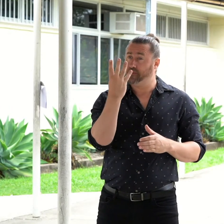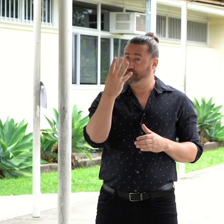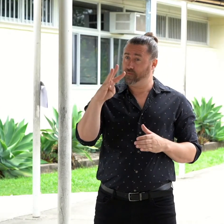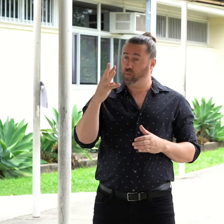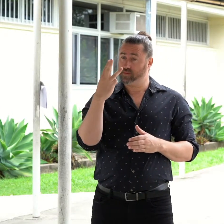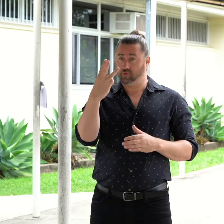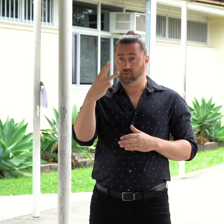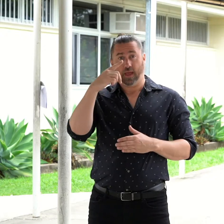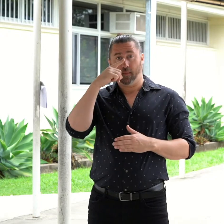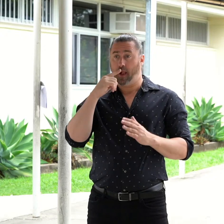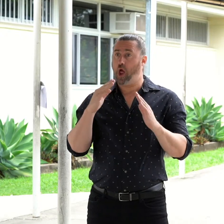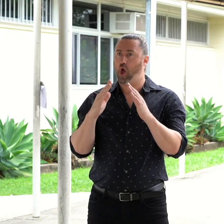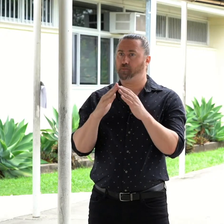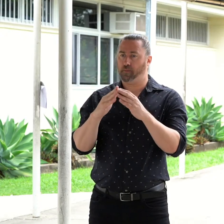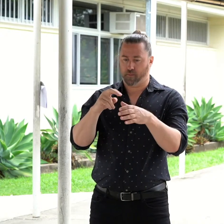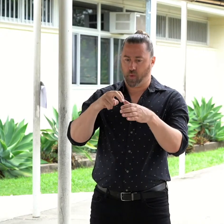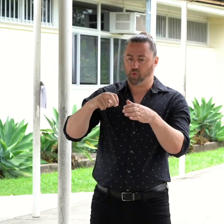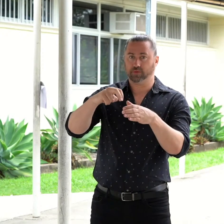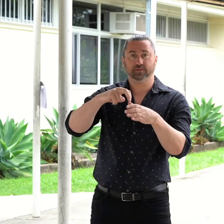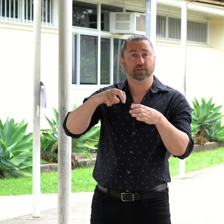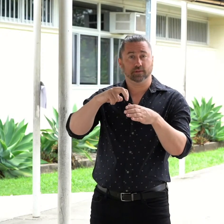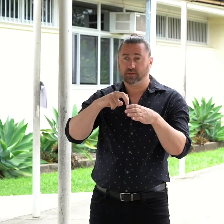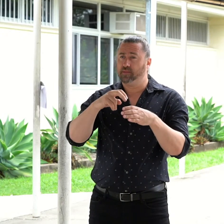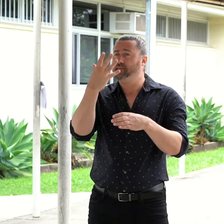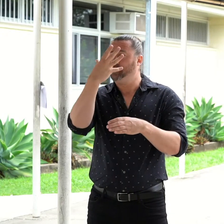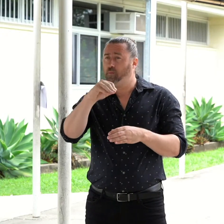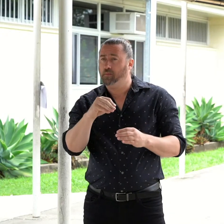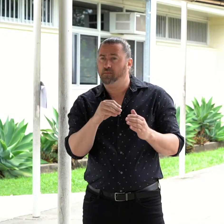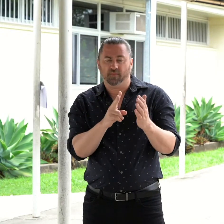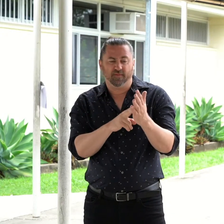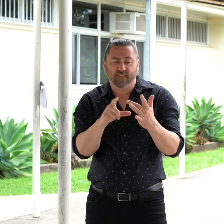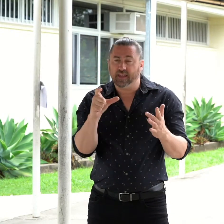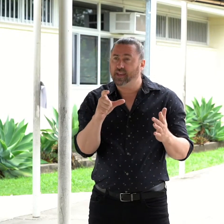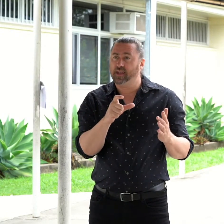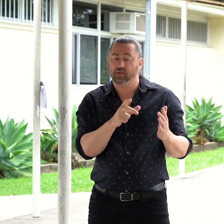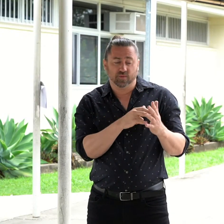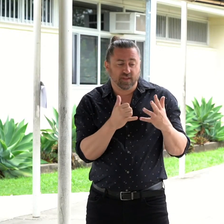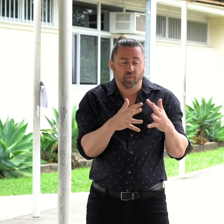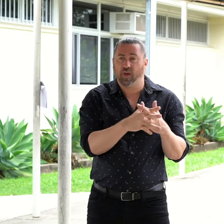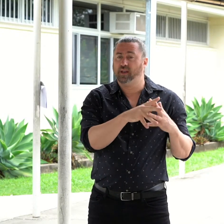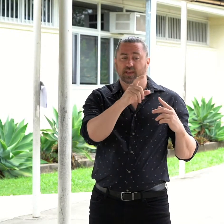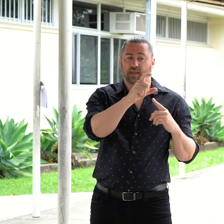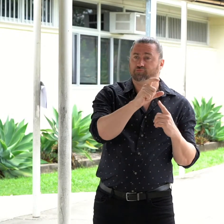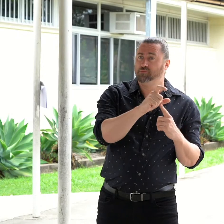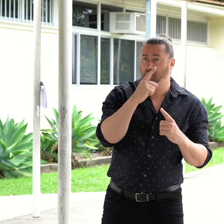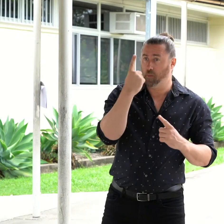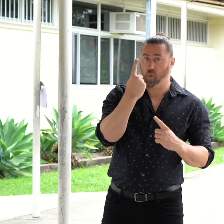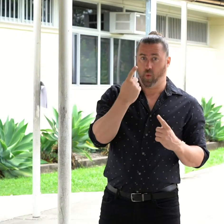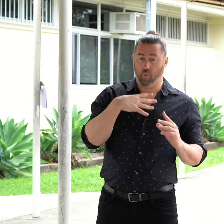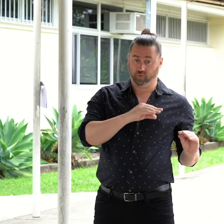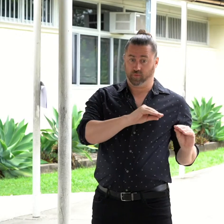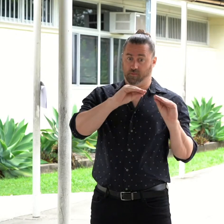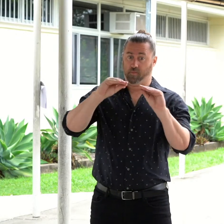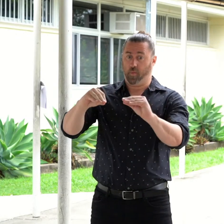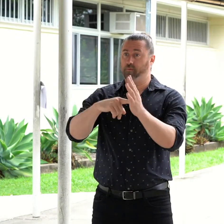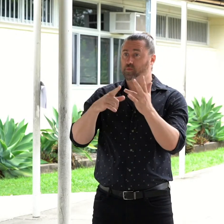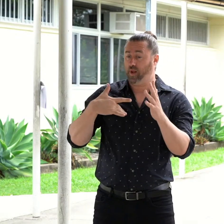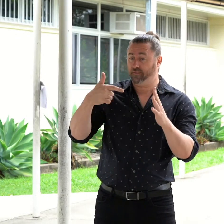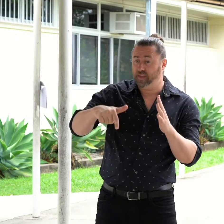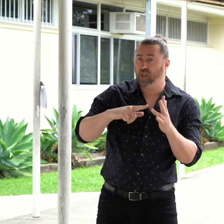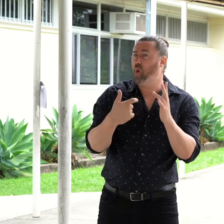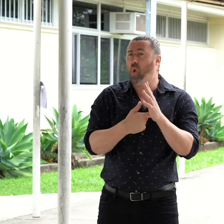now home quarantining who have come from interstate, both Queenslanders returning home and also people choosing